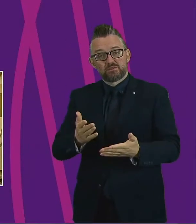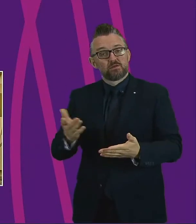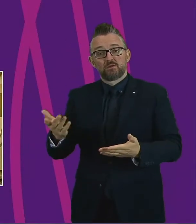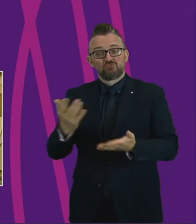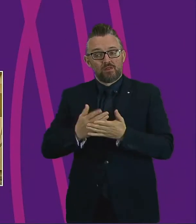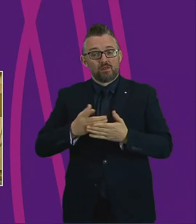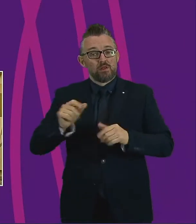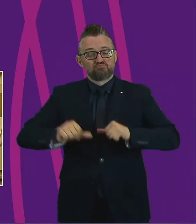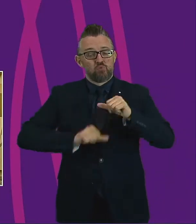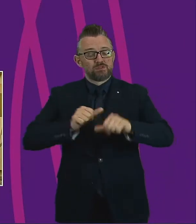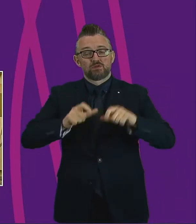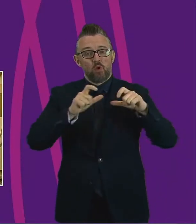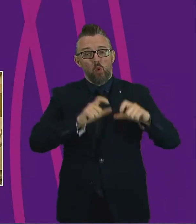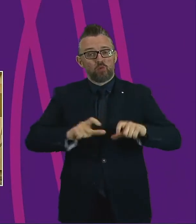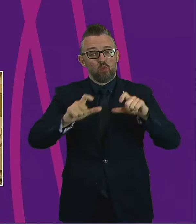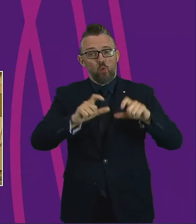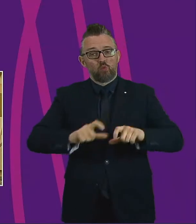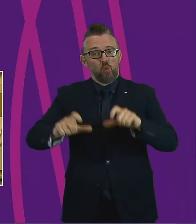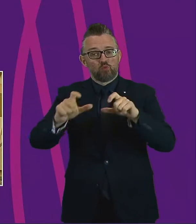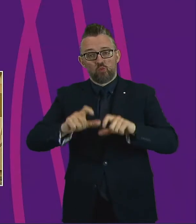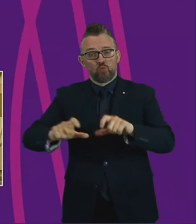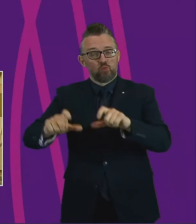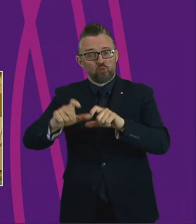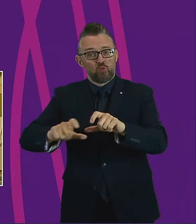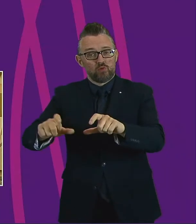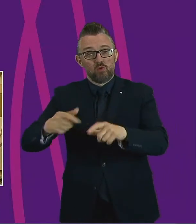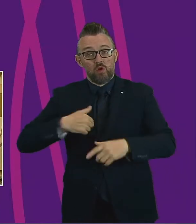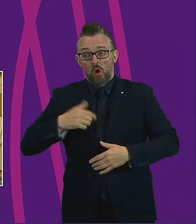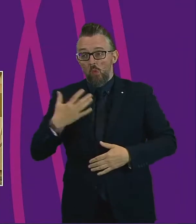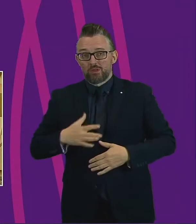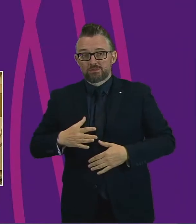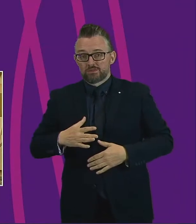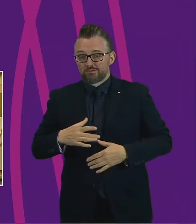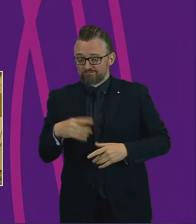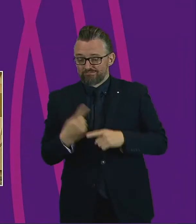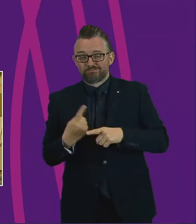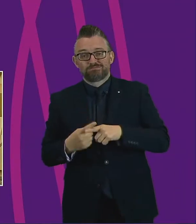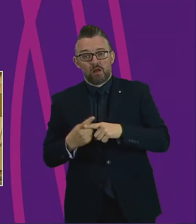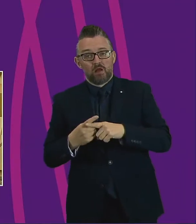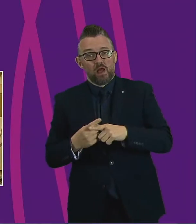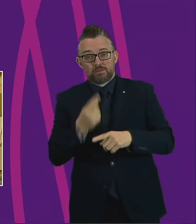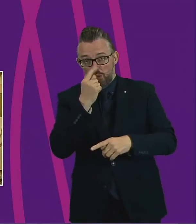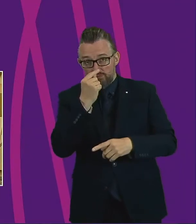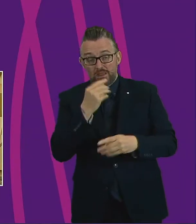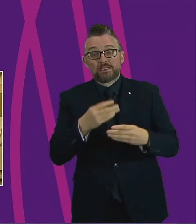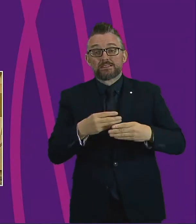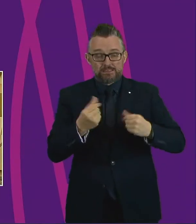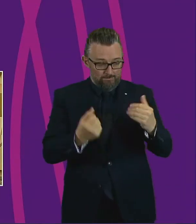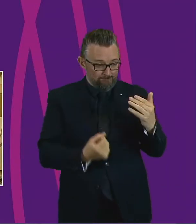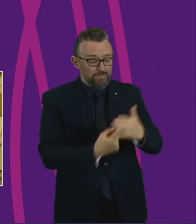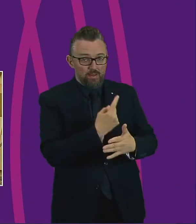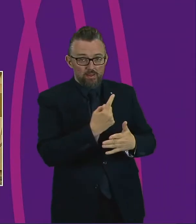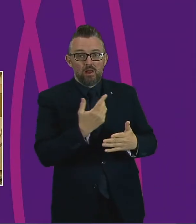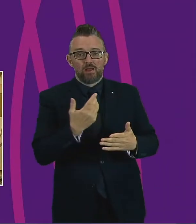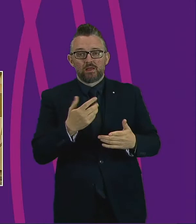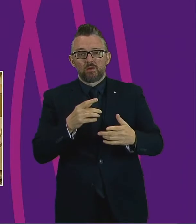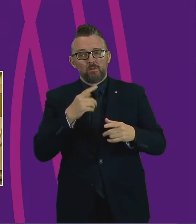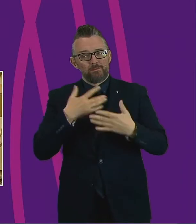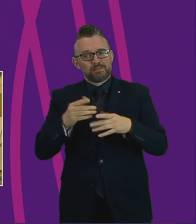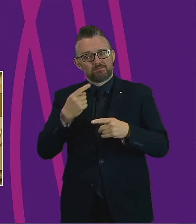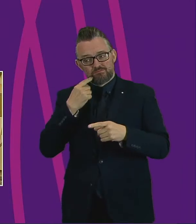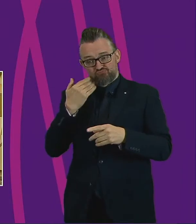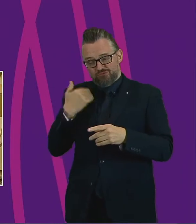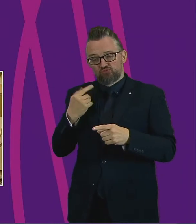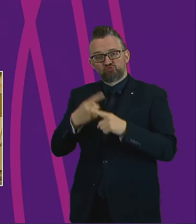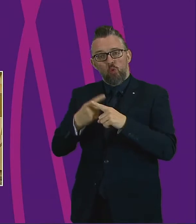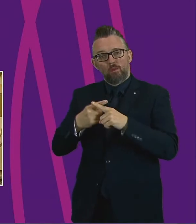ongoing process, and we want that to happen as quickly as possible. Some of it is already happening in the specialties that I spoke